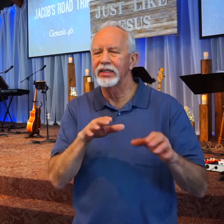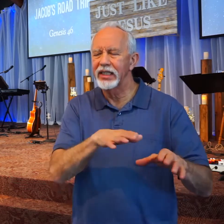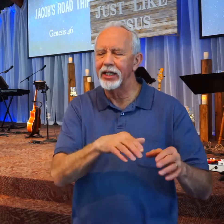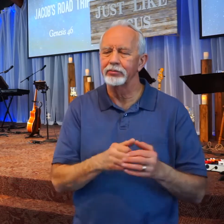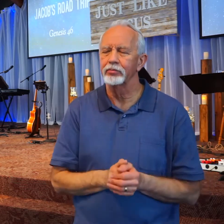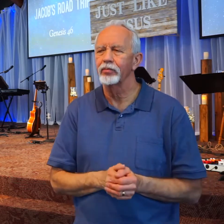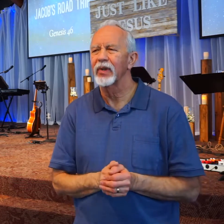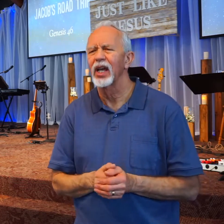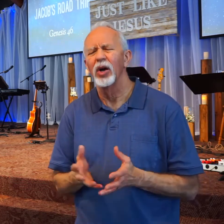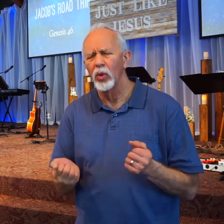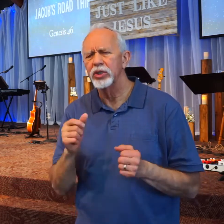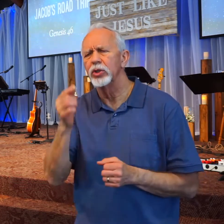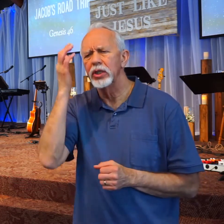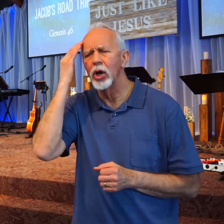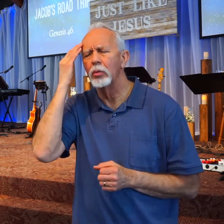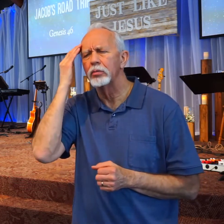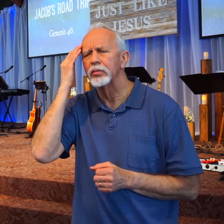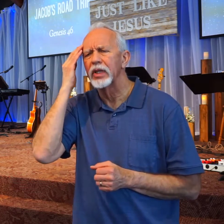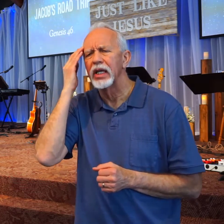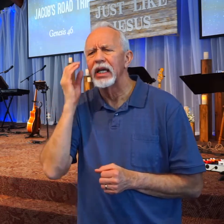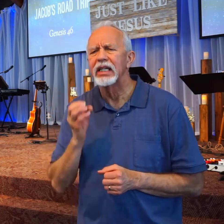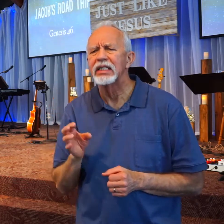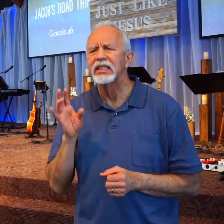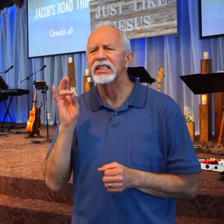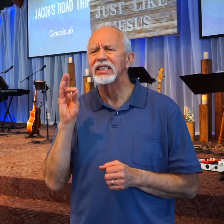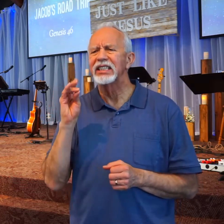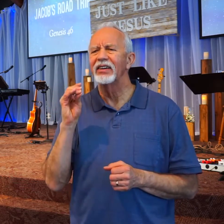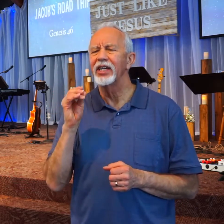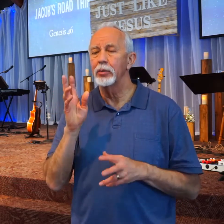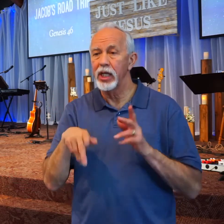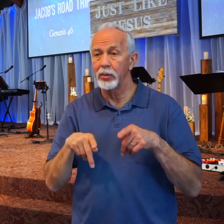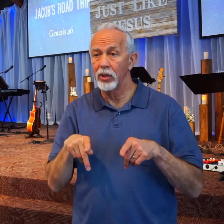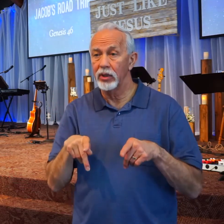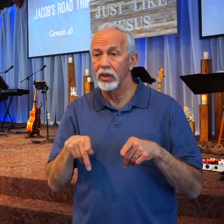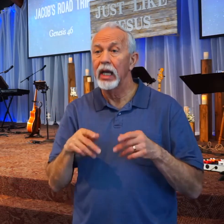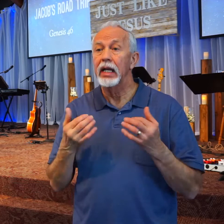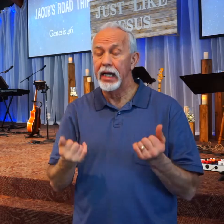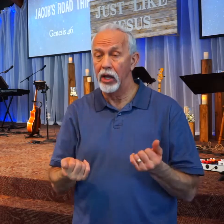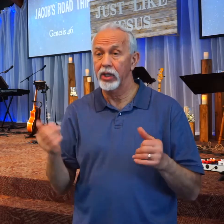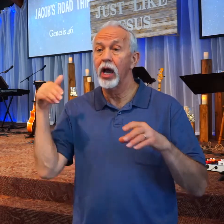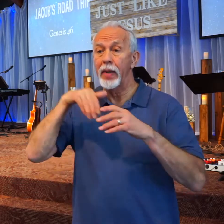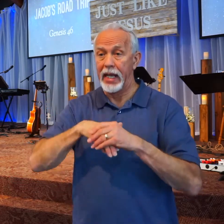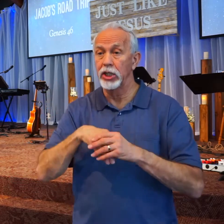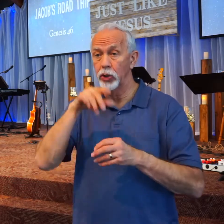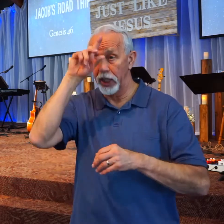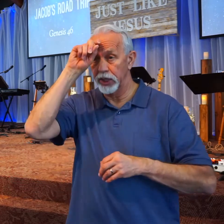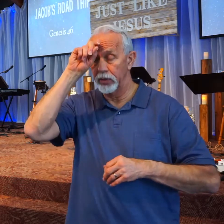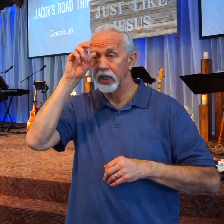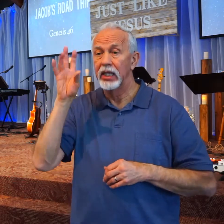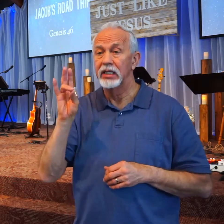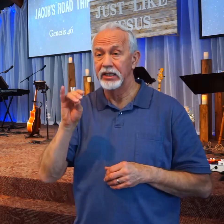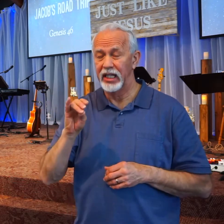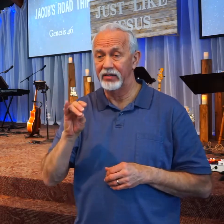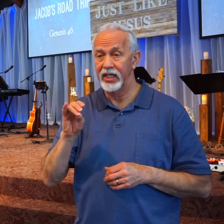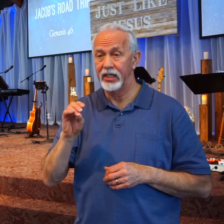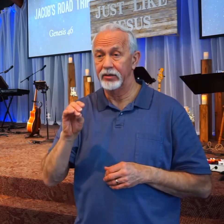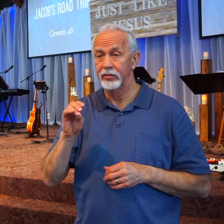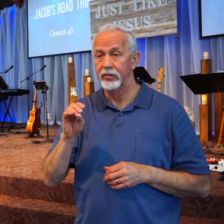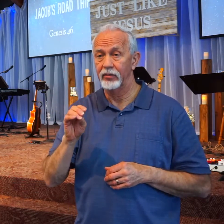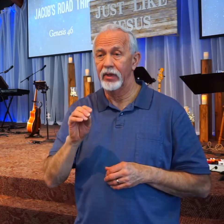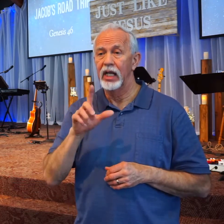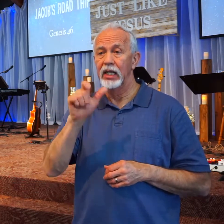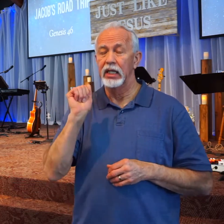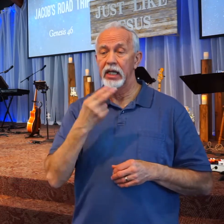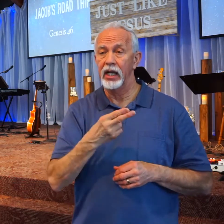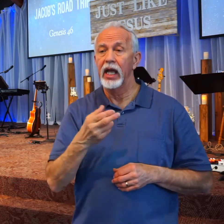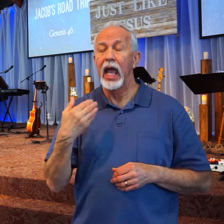time. But what I want you to know is that there are 70 persons now that come in. You remember that Leah had